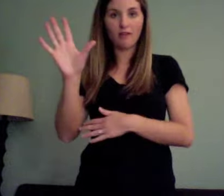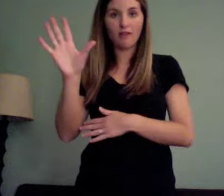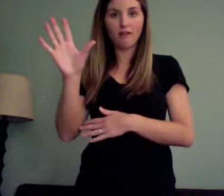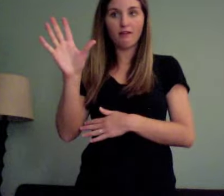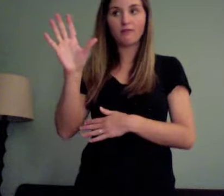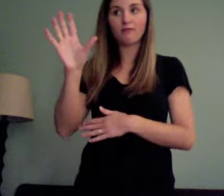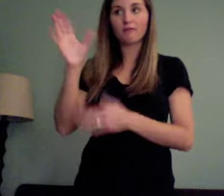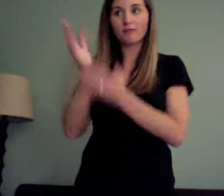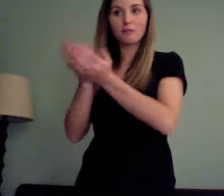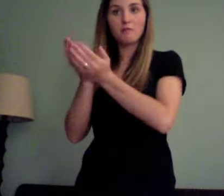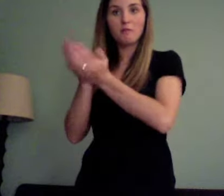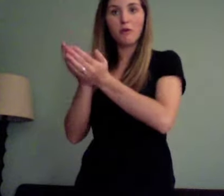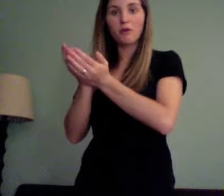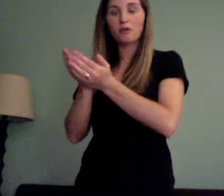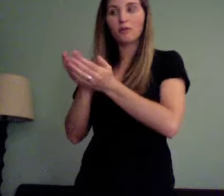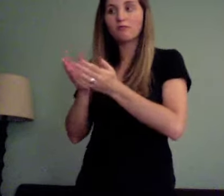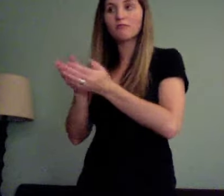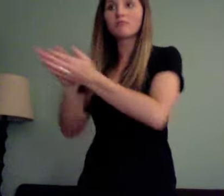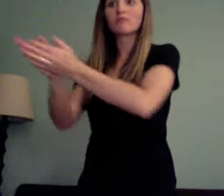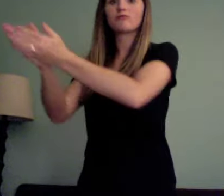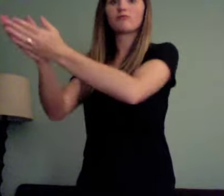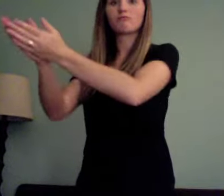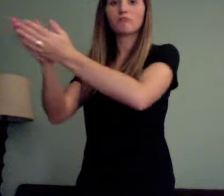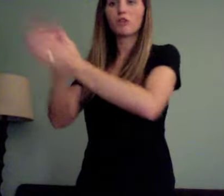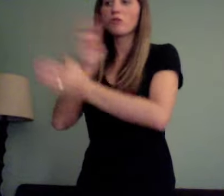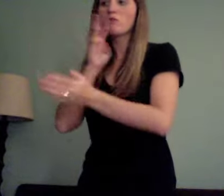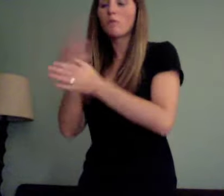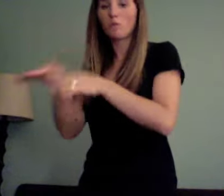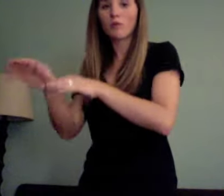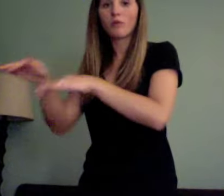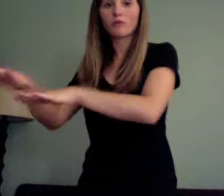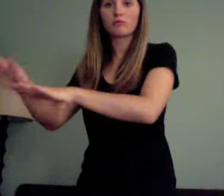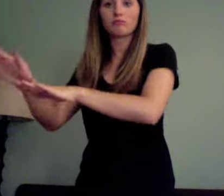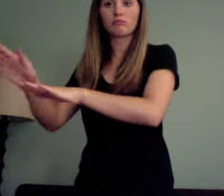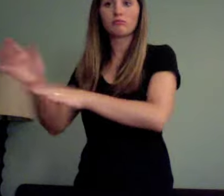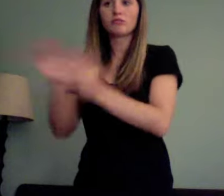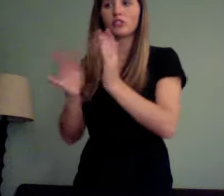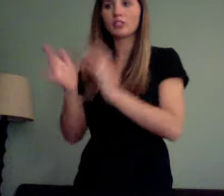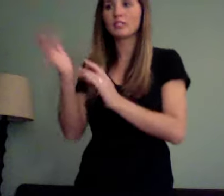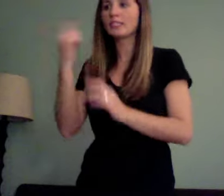Jesus could communicate to a large audience. And then Jesus told him, if you'll remember in that same passage,